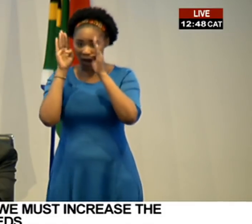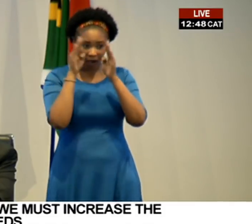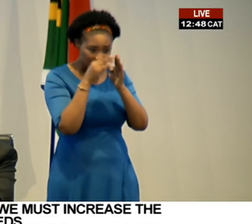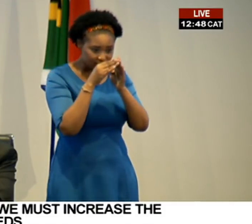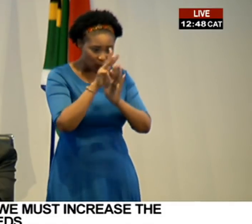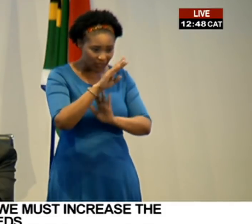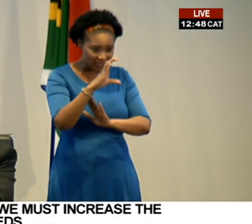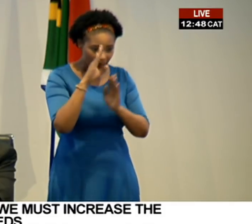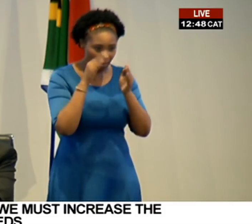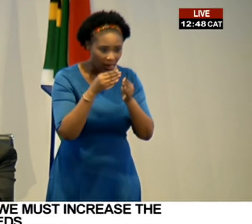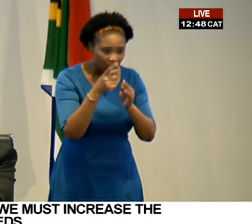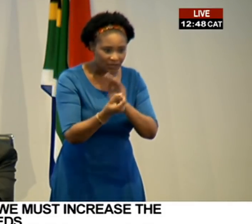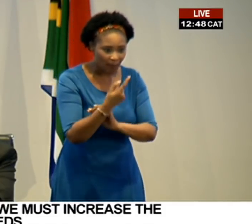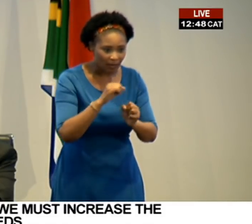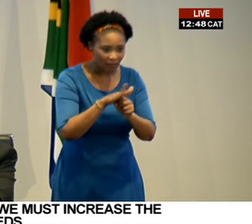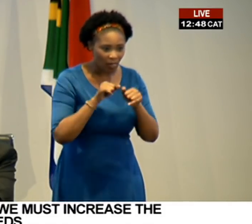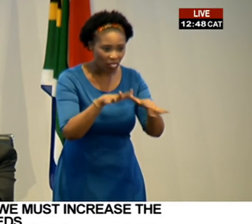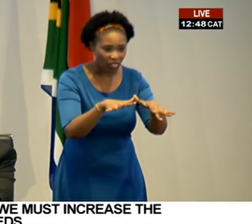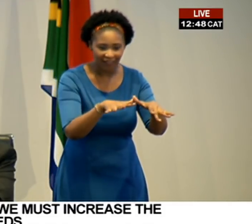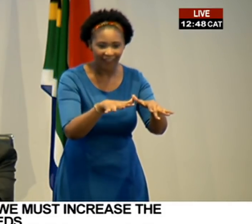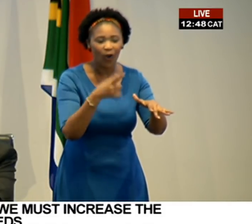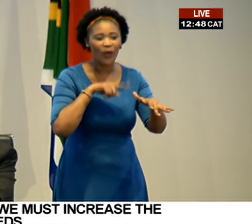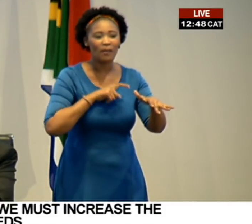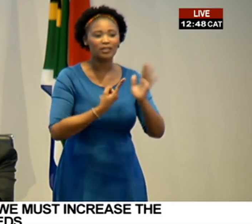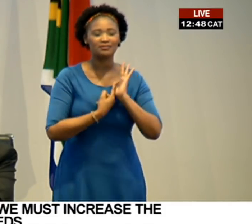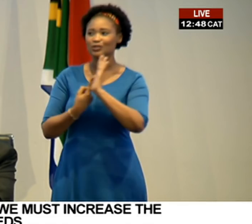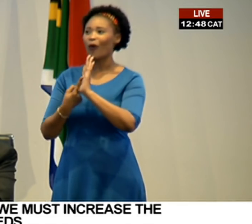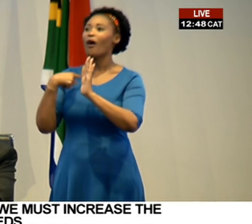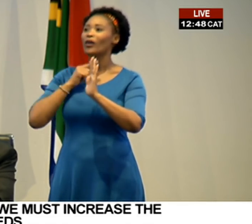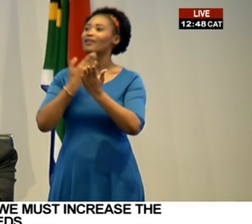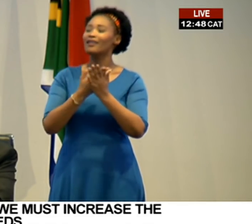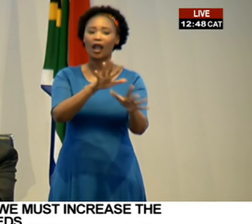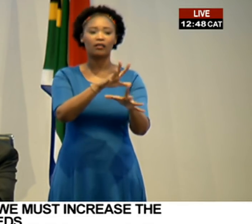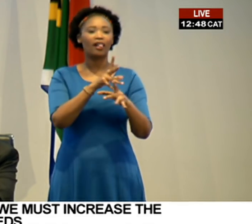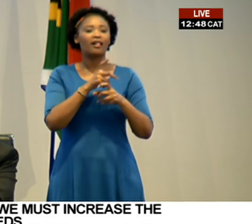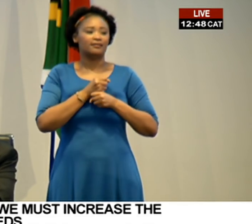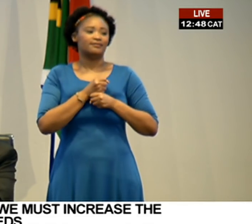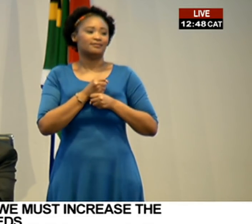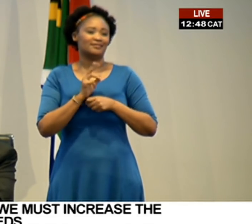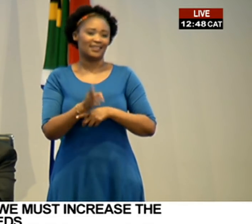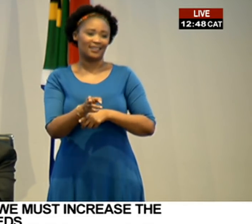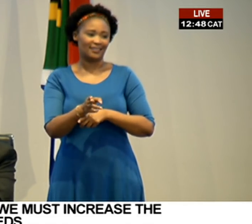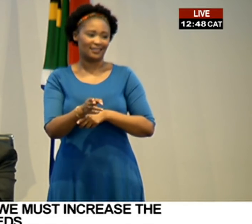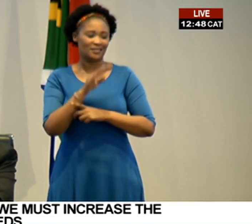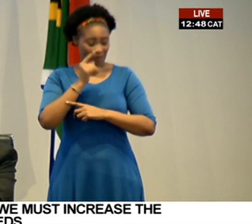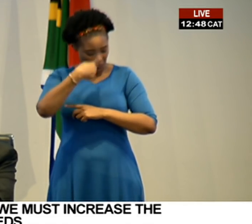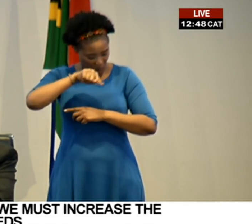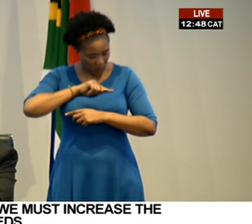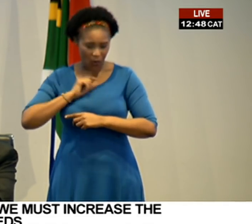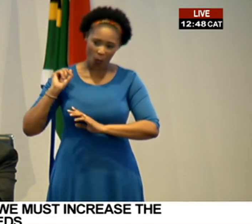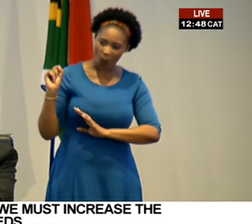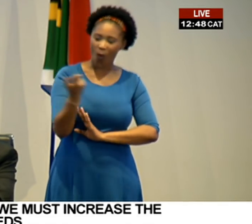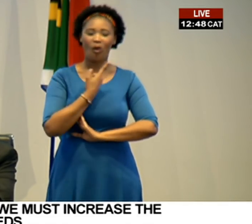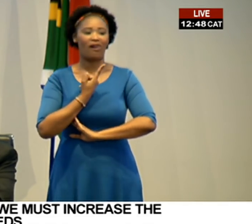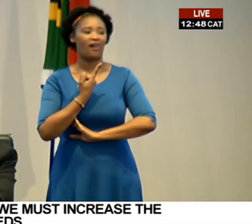time, we need to demonstrate that we can flatten the curve. And it is in our collective hands, all of